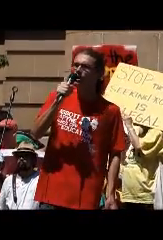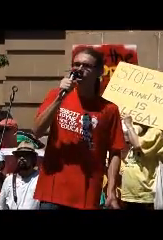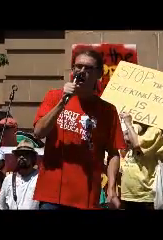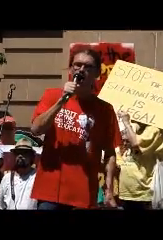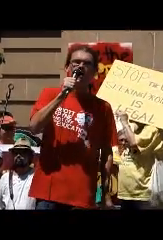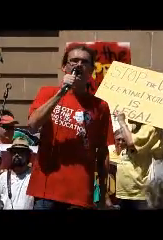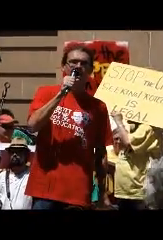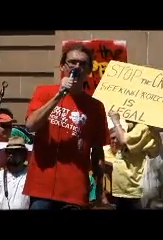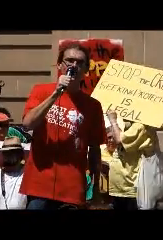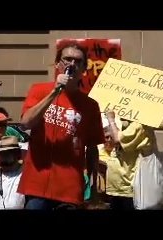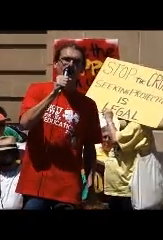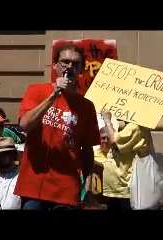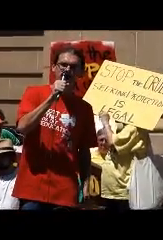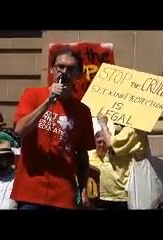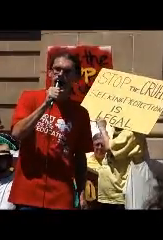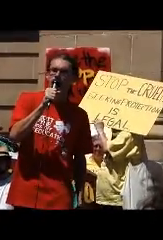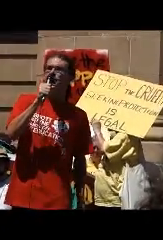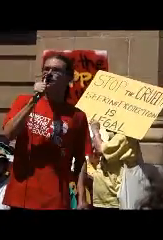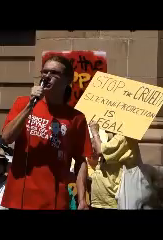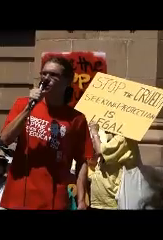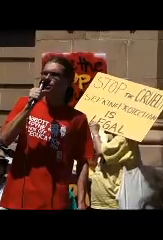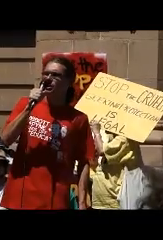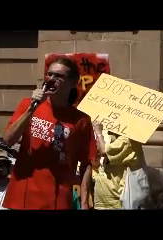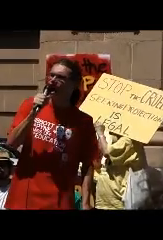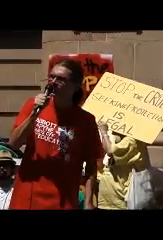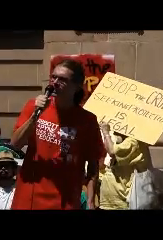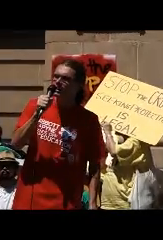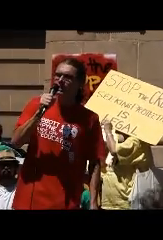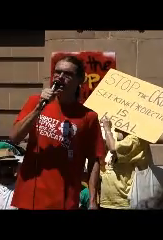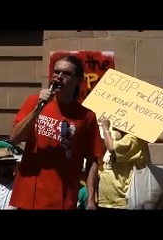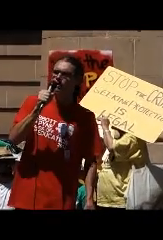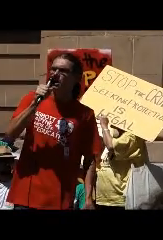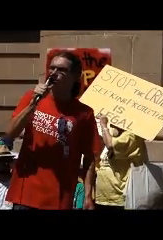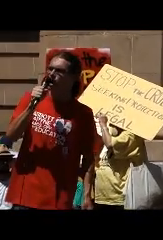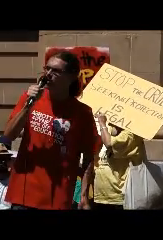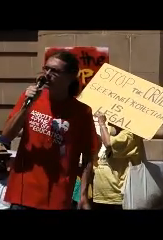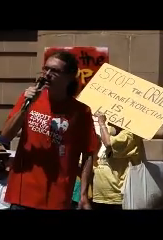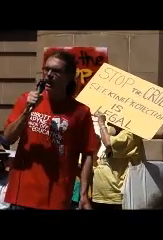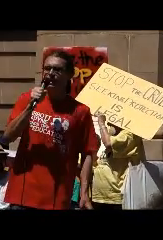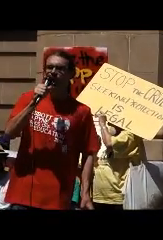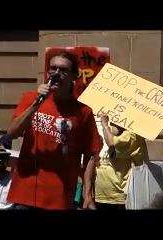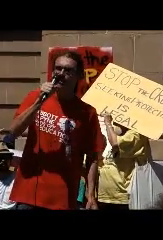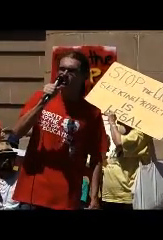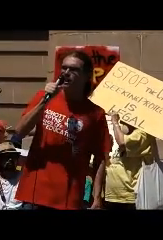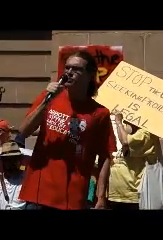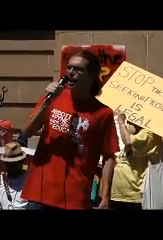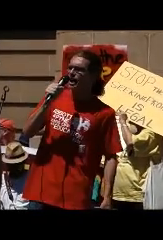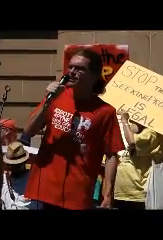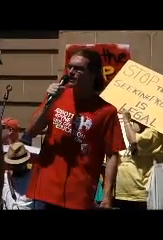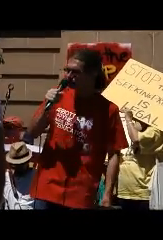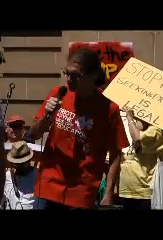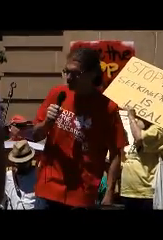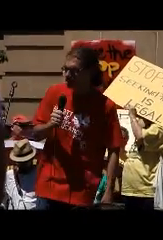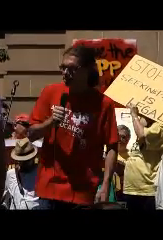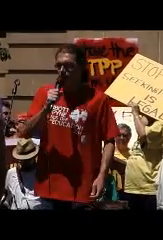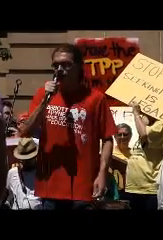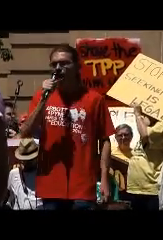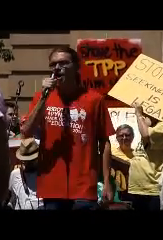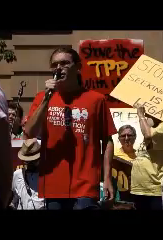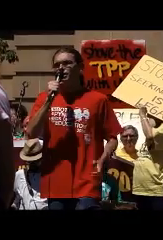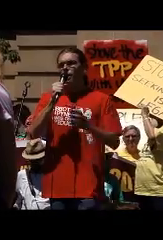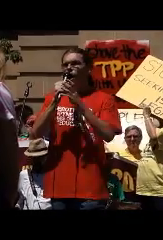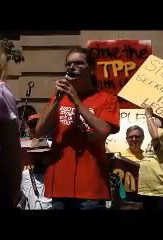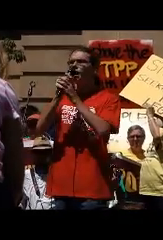learn, or allowing more accessibility for students who are not the cream of the crop and Tony Abbott's best friends.